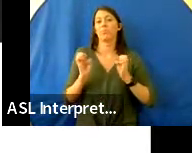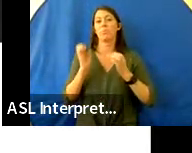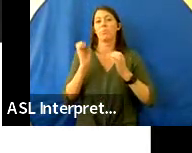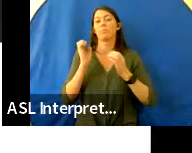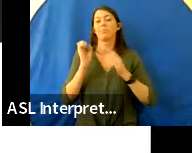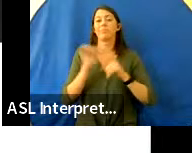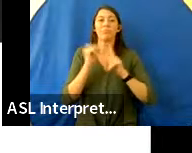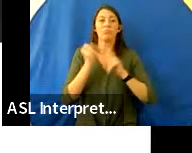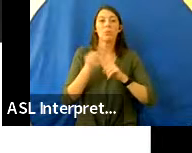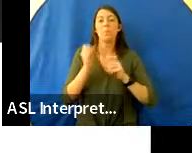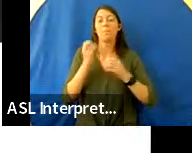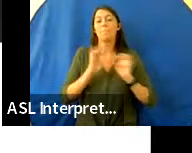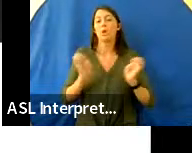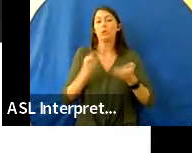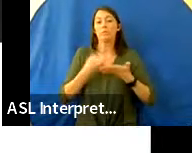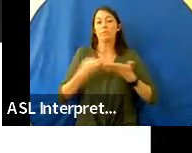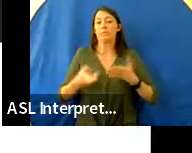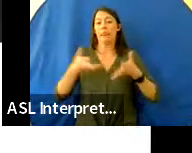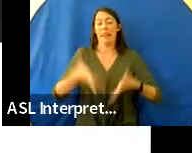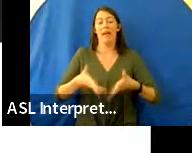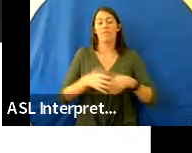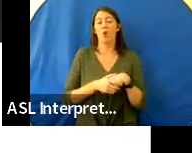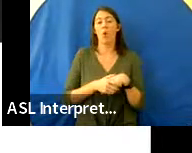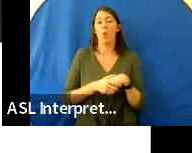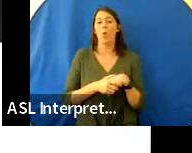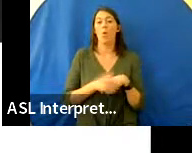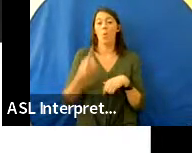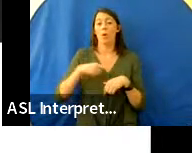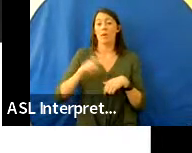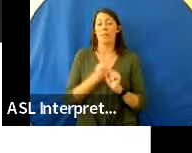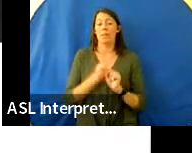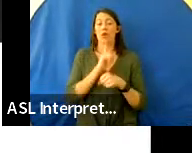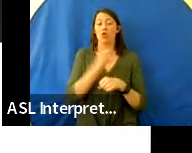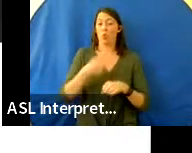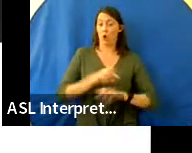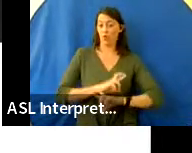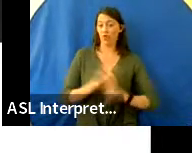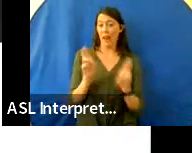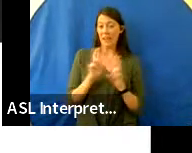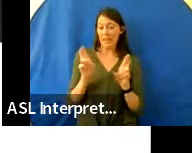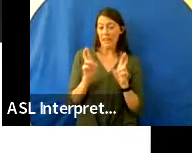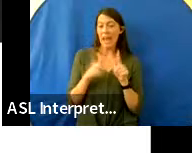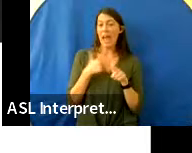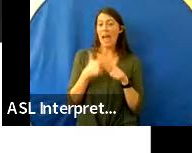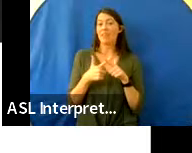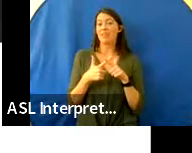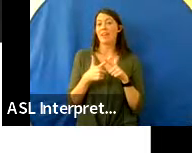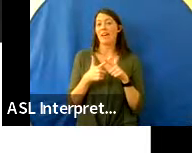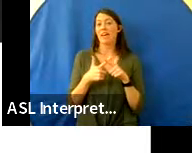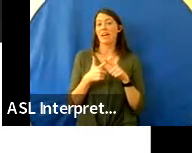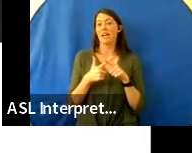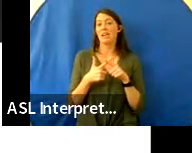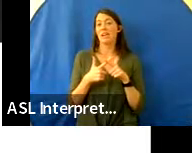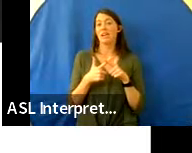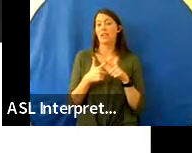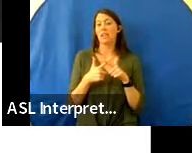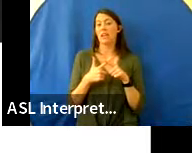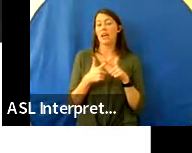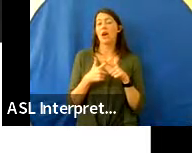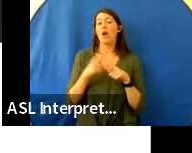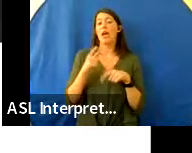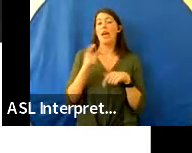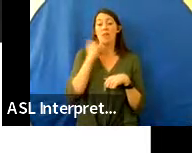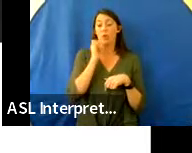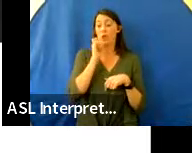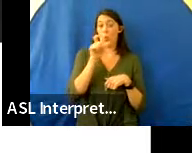just have that in the back of their mind, and we need to preserve the opportunity to use those by dialing them back when they're not as needed,